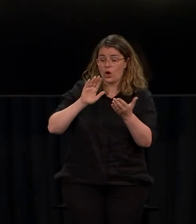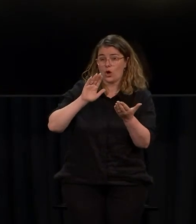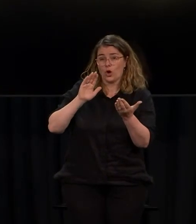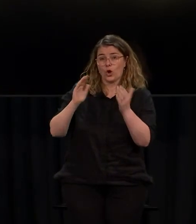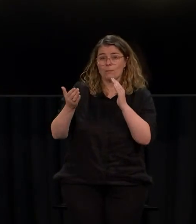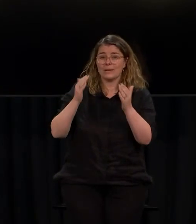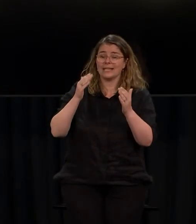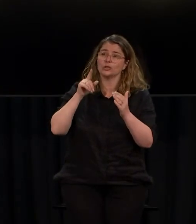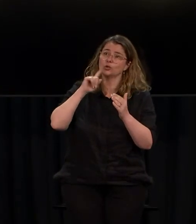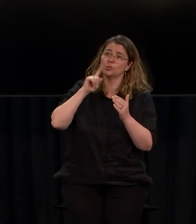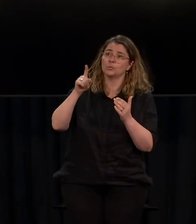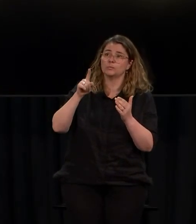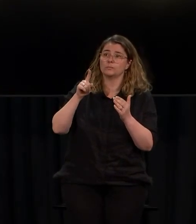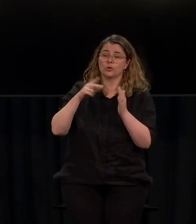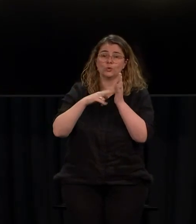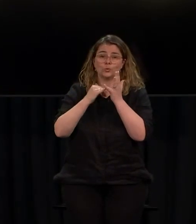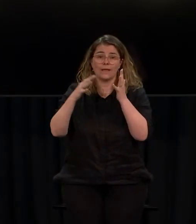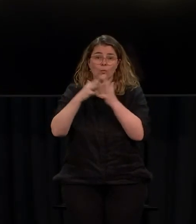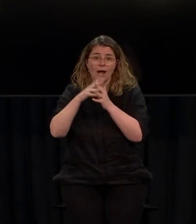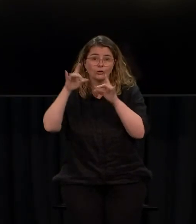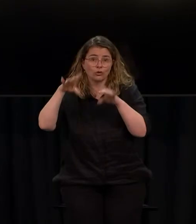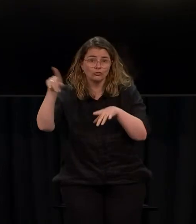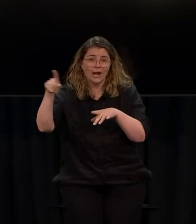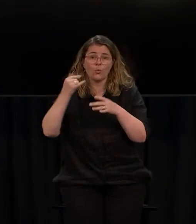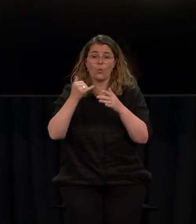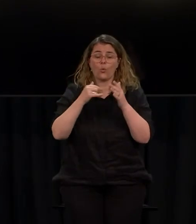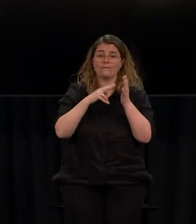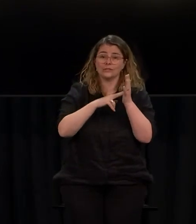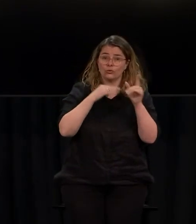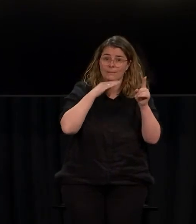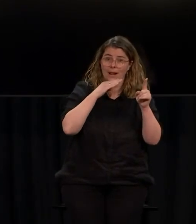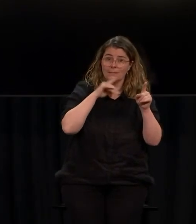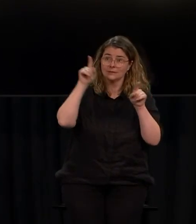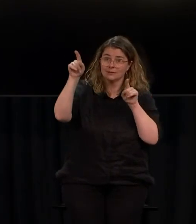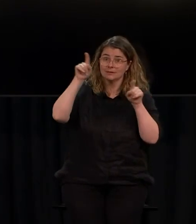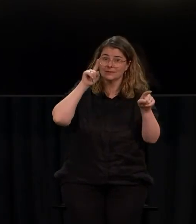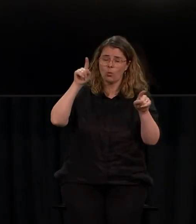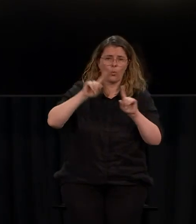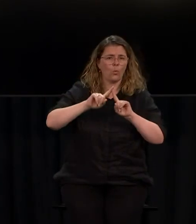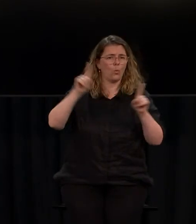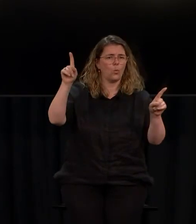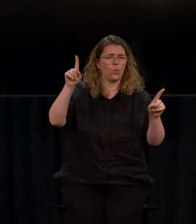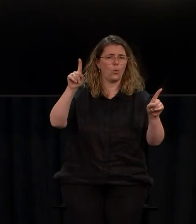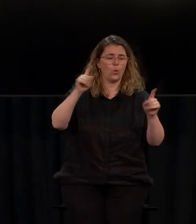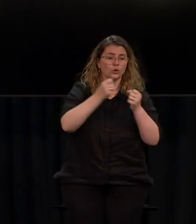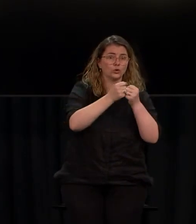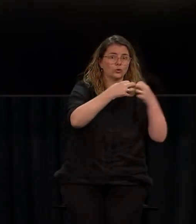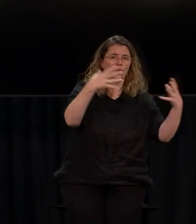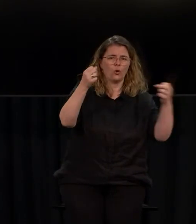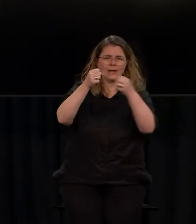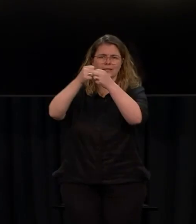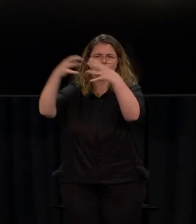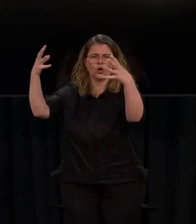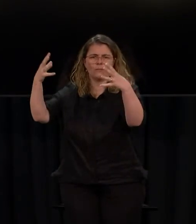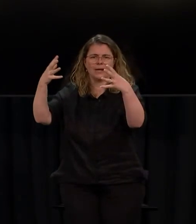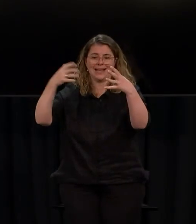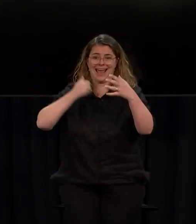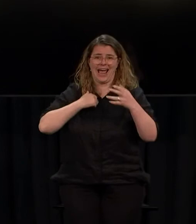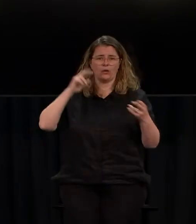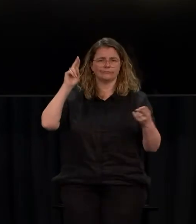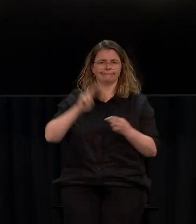for instance, New South Wales or Victoria, vastly different caseloads, much, much